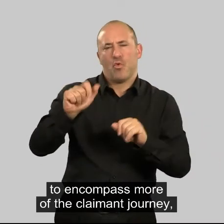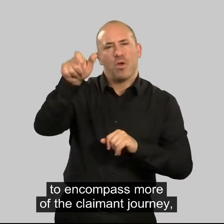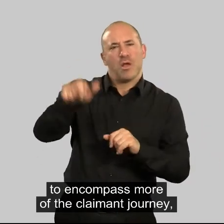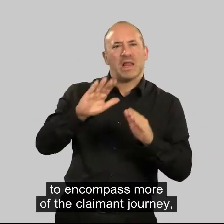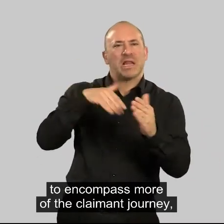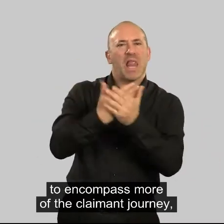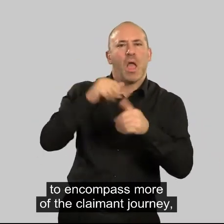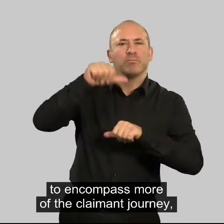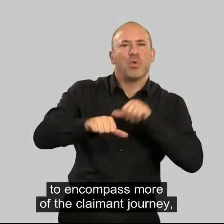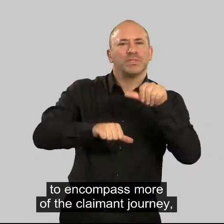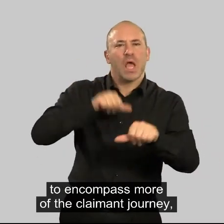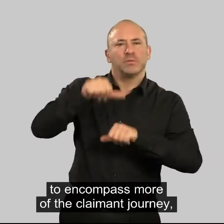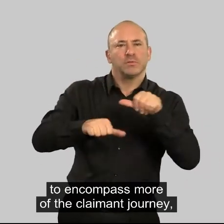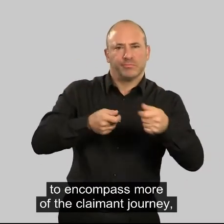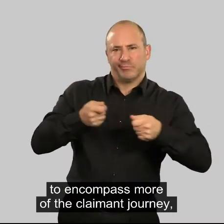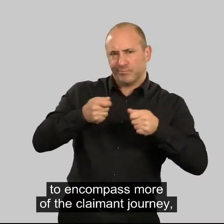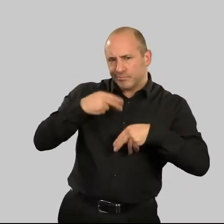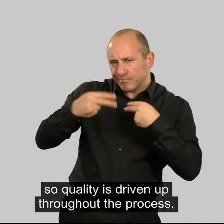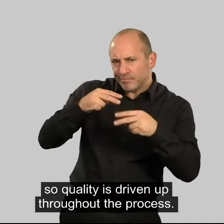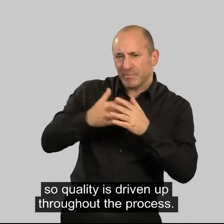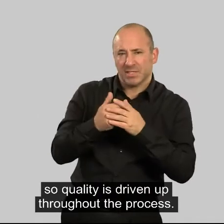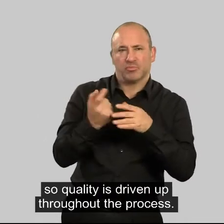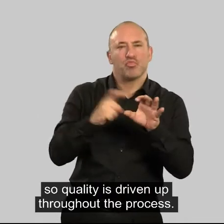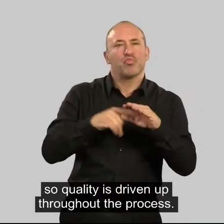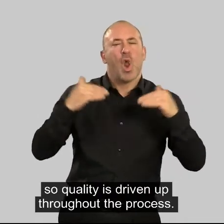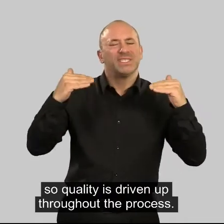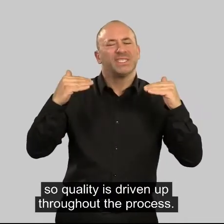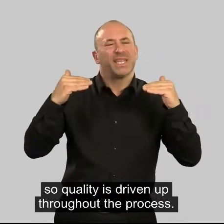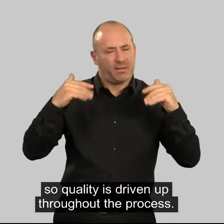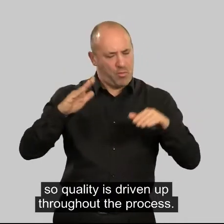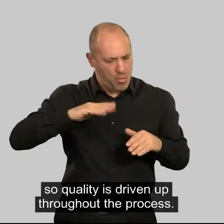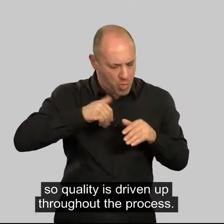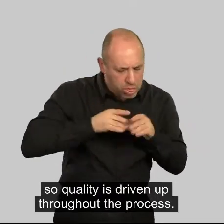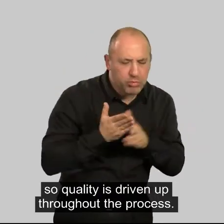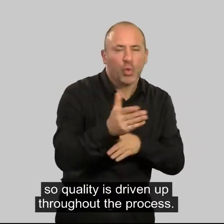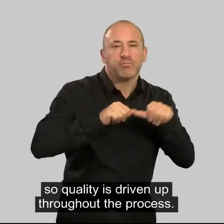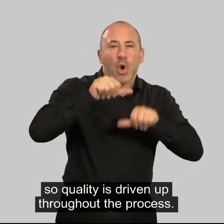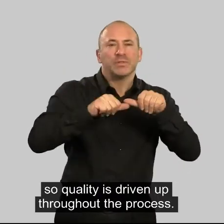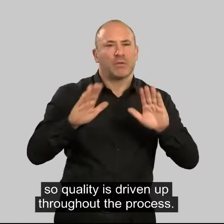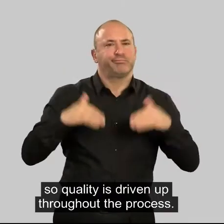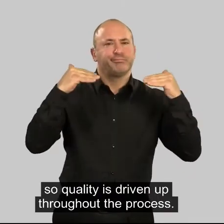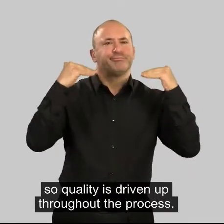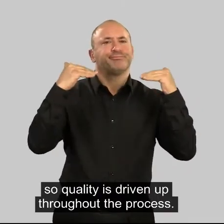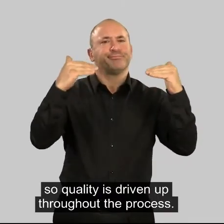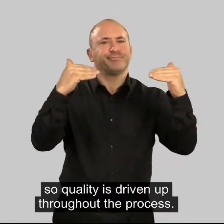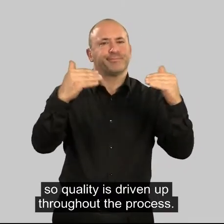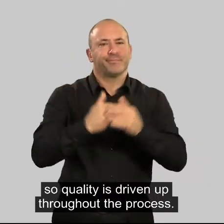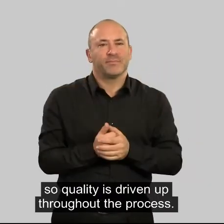encompass more of the claimant journey, so quality is driven up throughout the process.